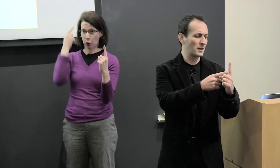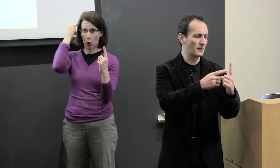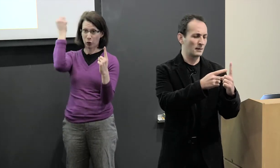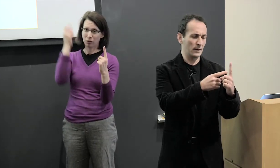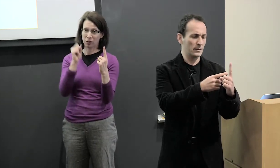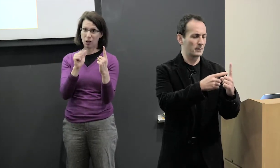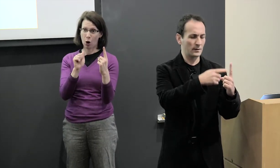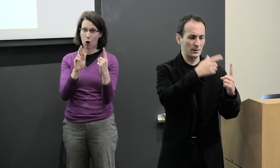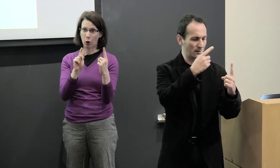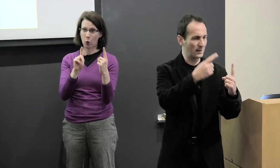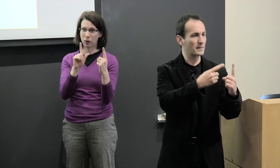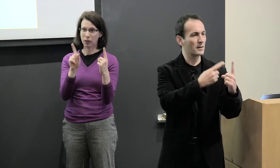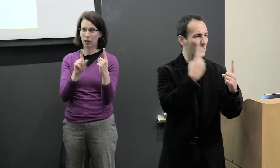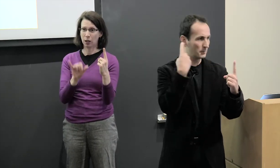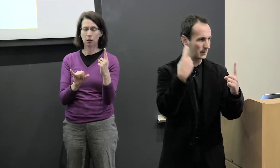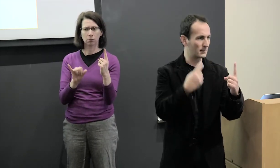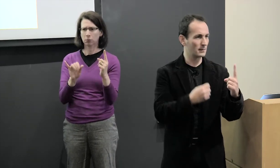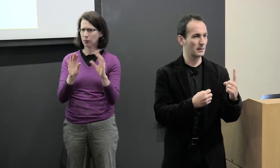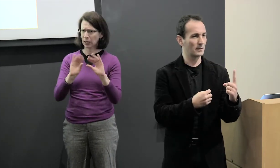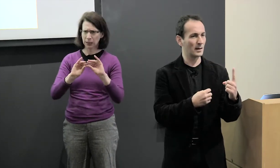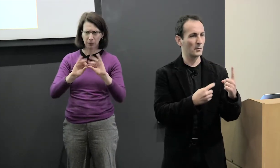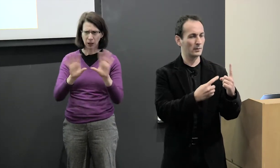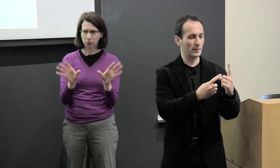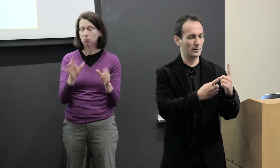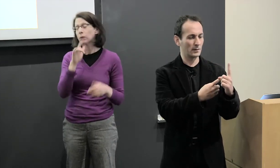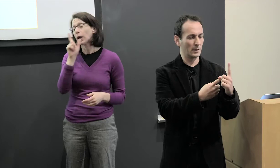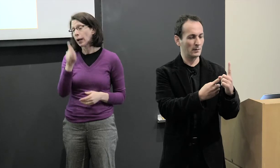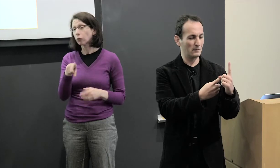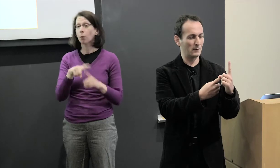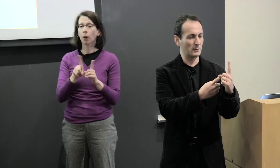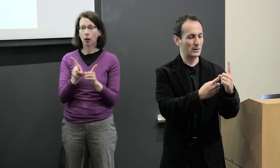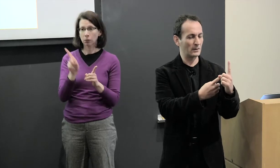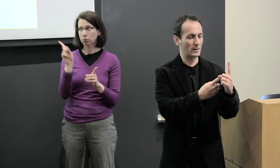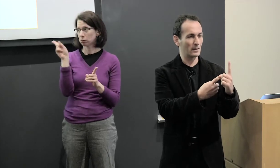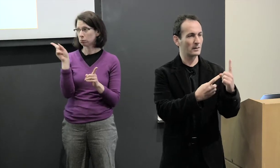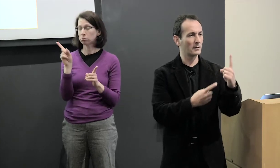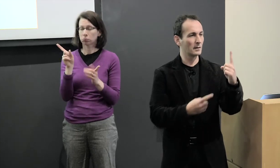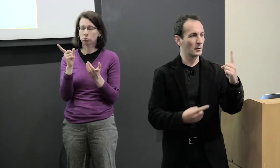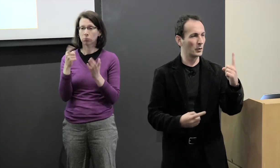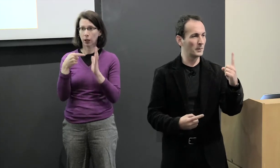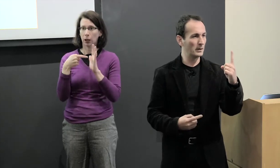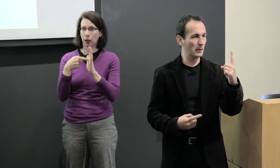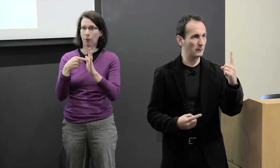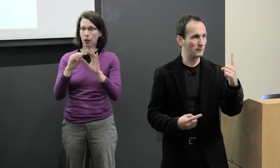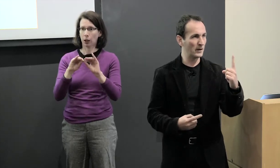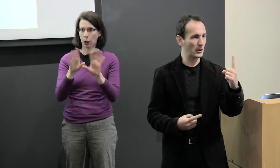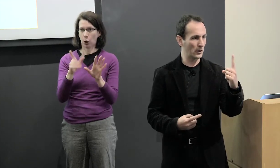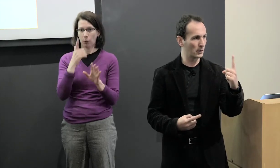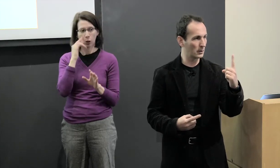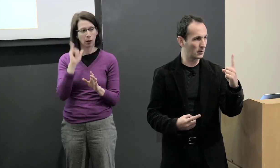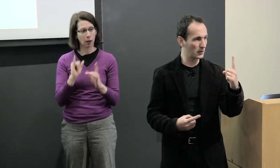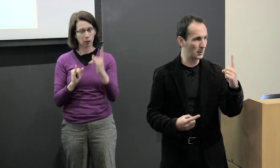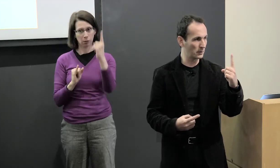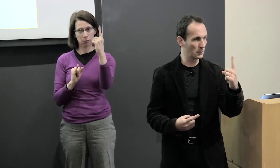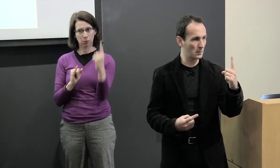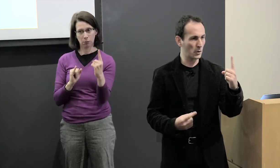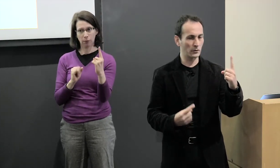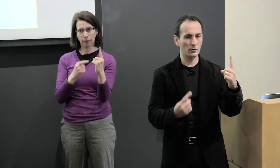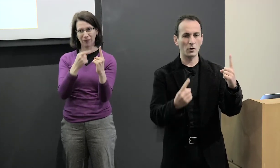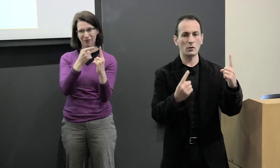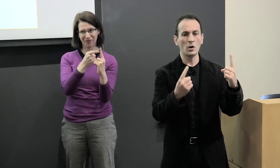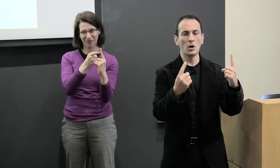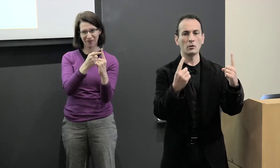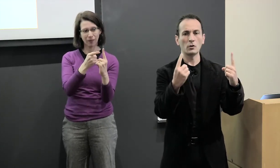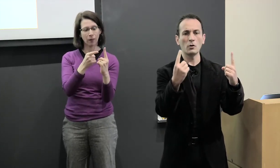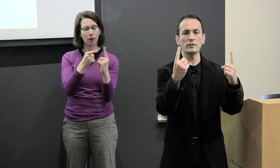super explicitly. That's not necessary, but the example is vivid because of this. There will be a finger corresponding to the